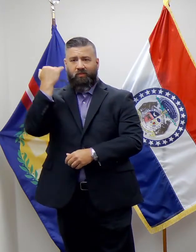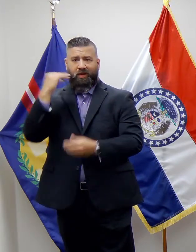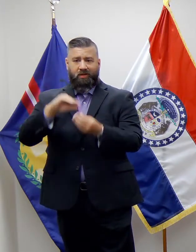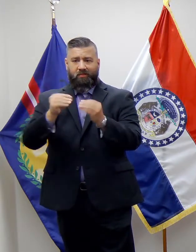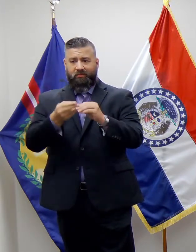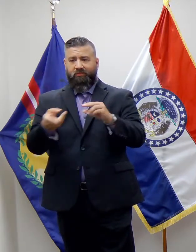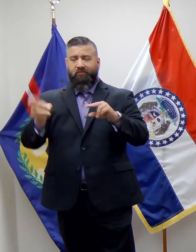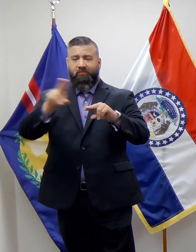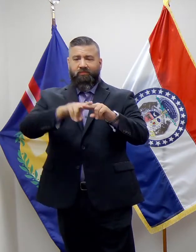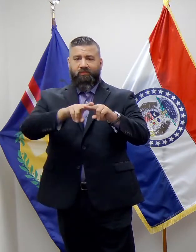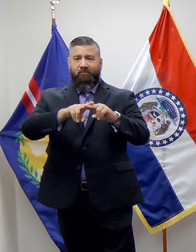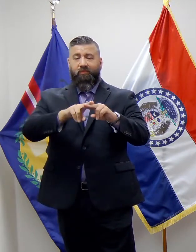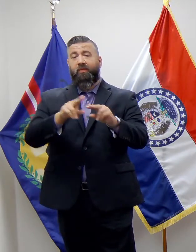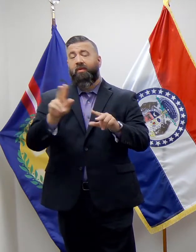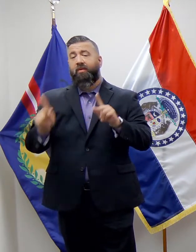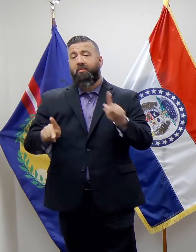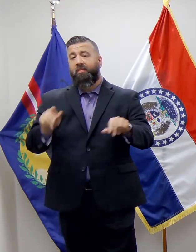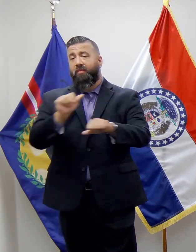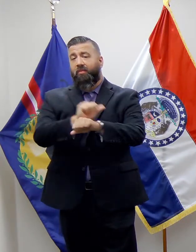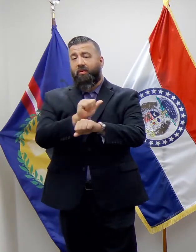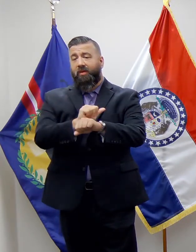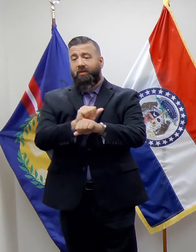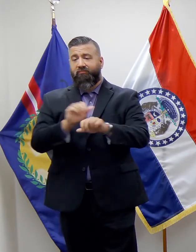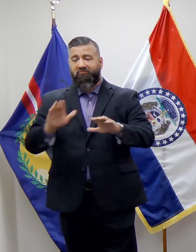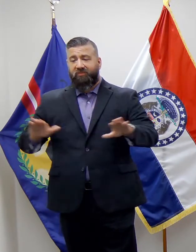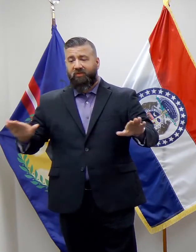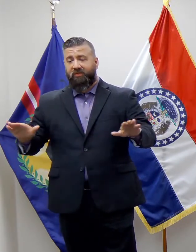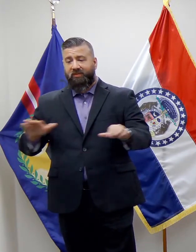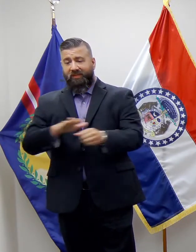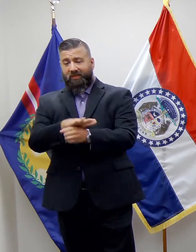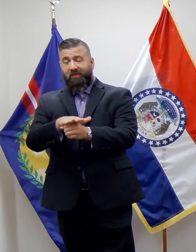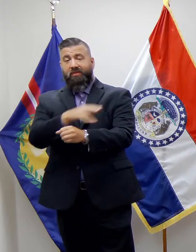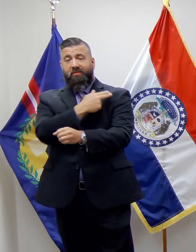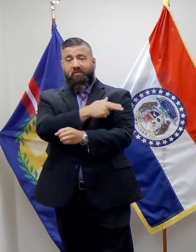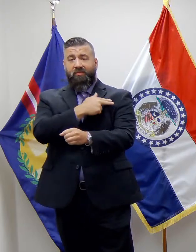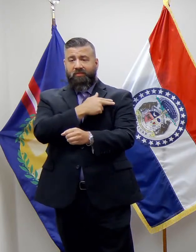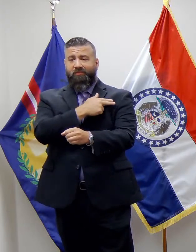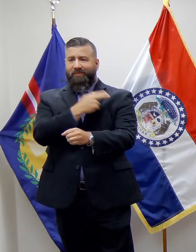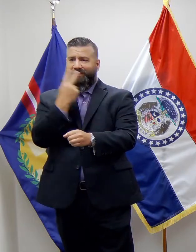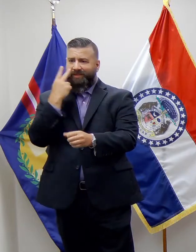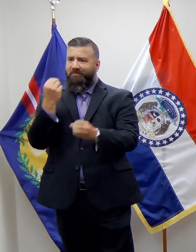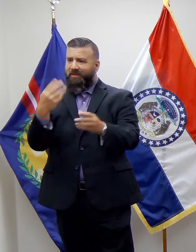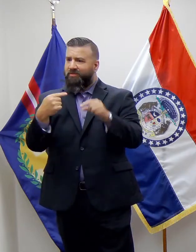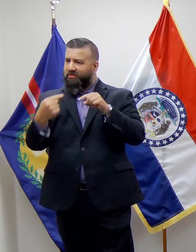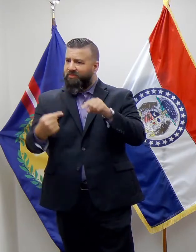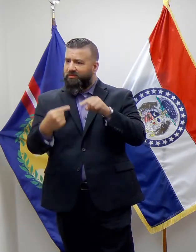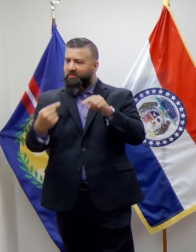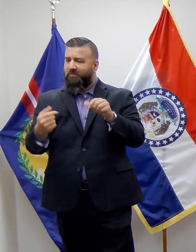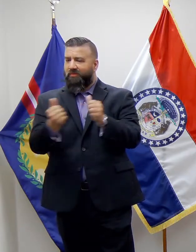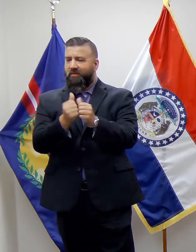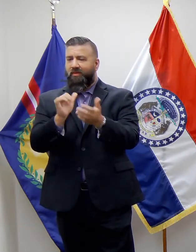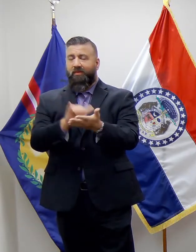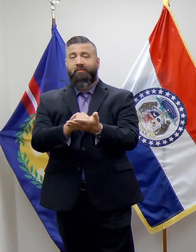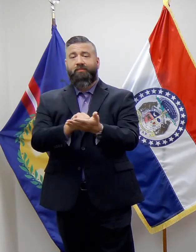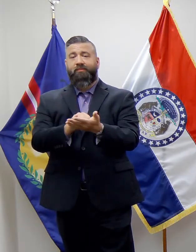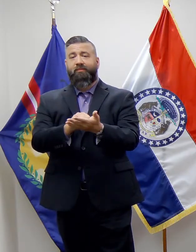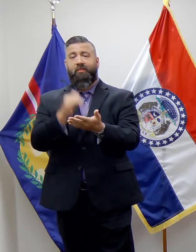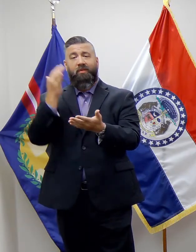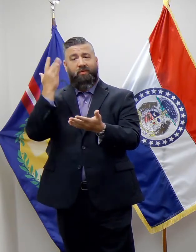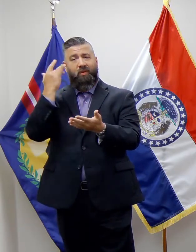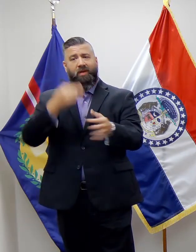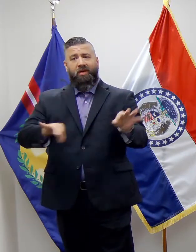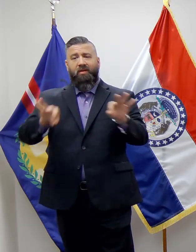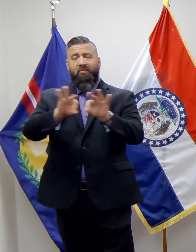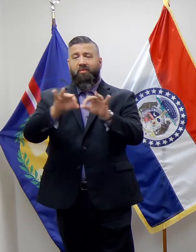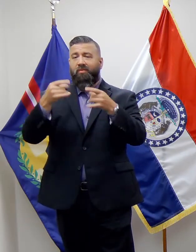pediatric units are seeing younger patients struggling with the virus, and that's why masks are so important for everyone to wear now. We